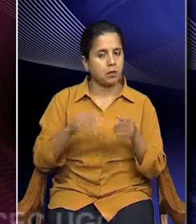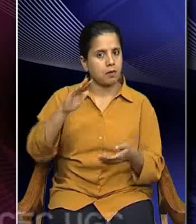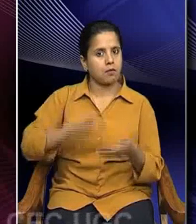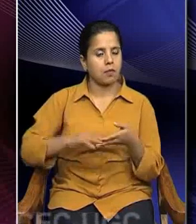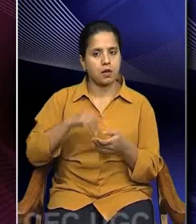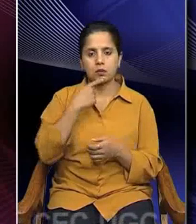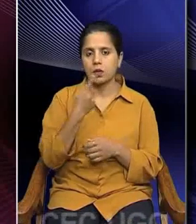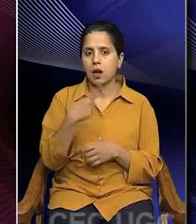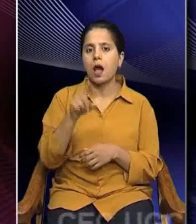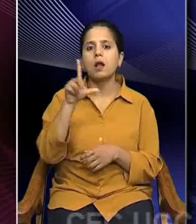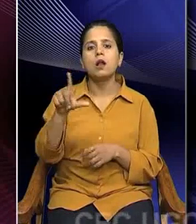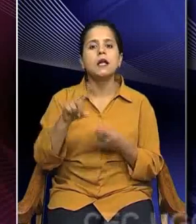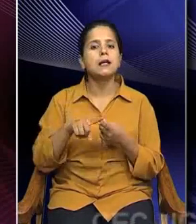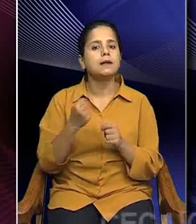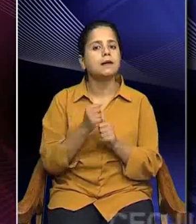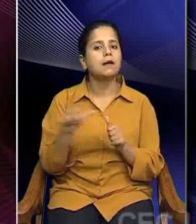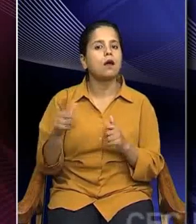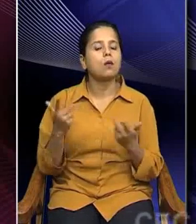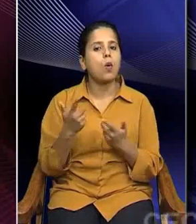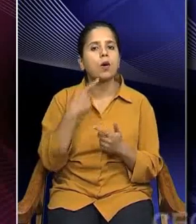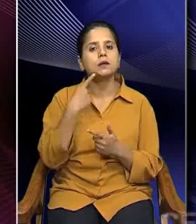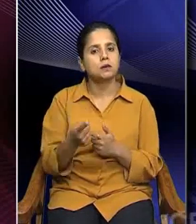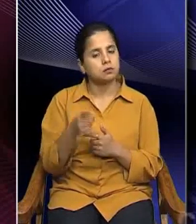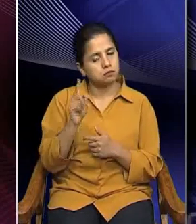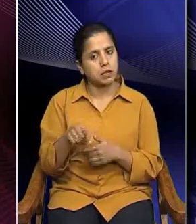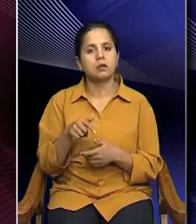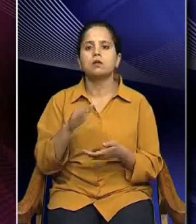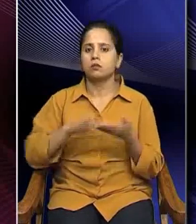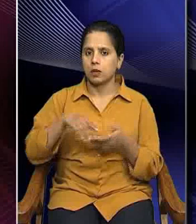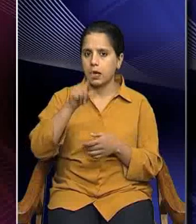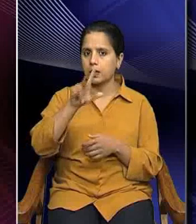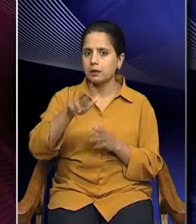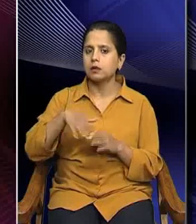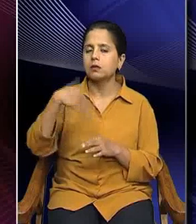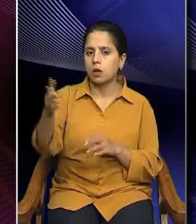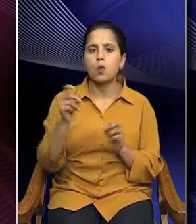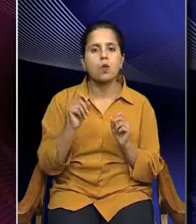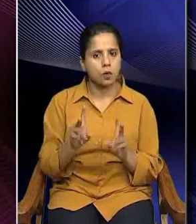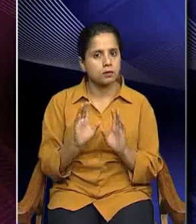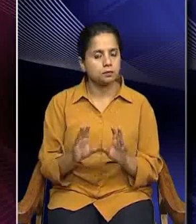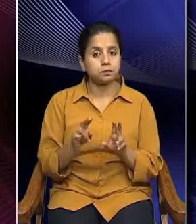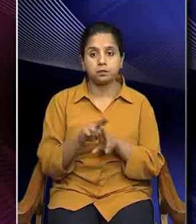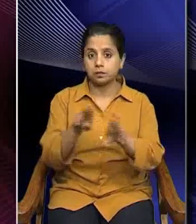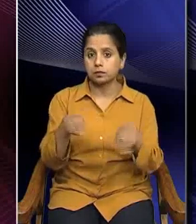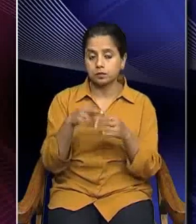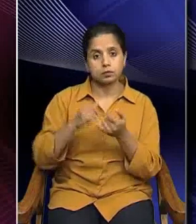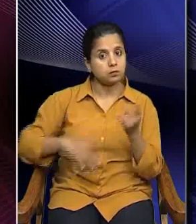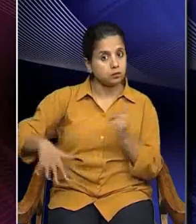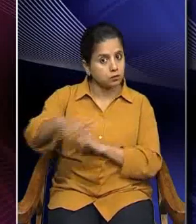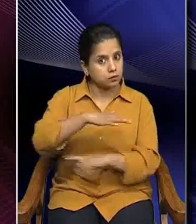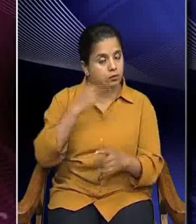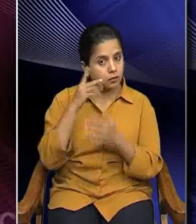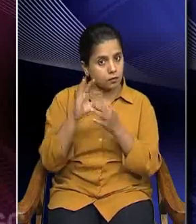the legal ages and start having children post that. So, which means that, the family situation in terms